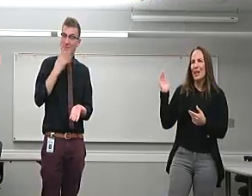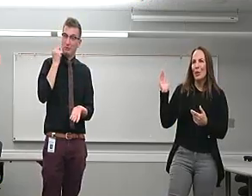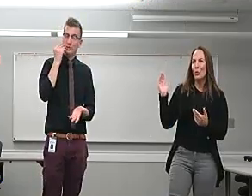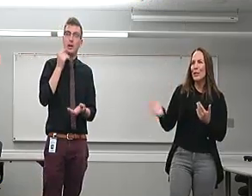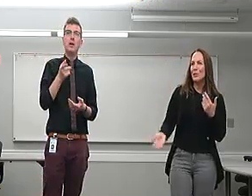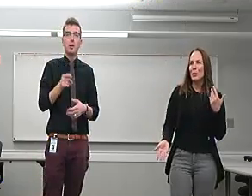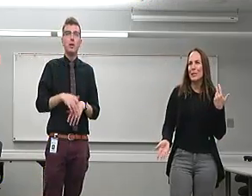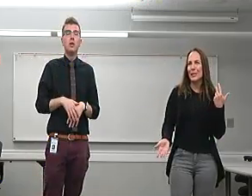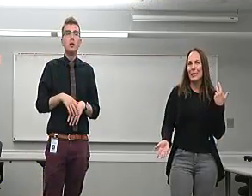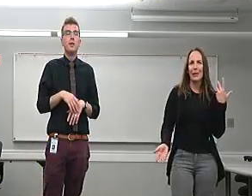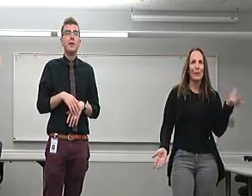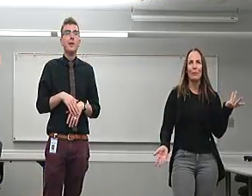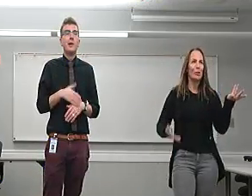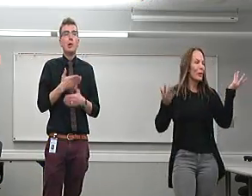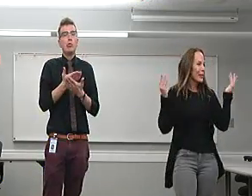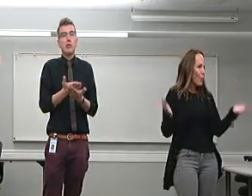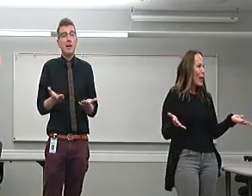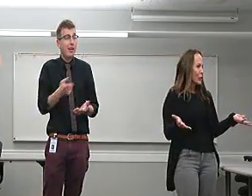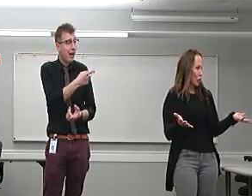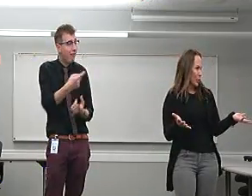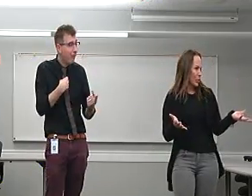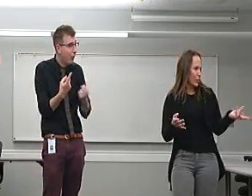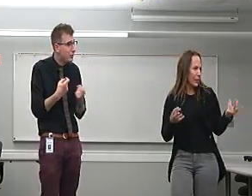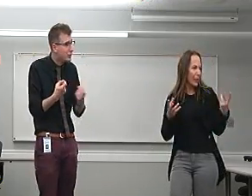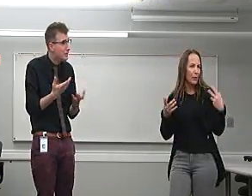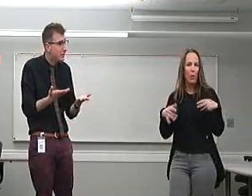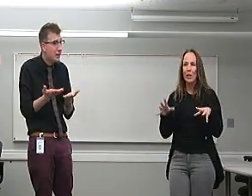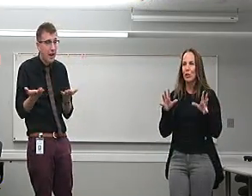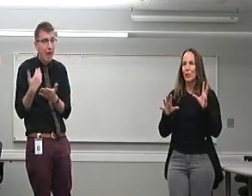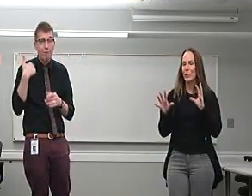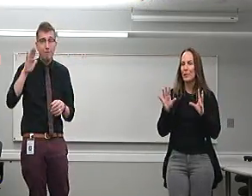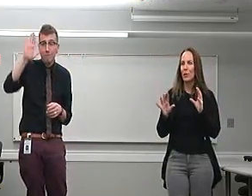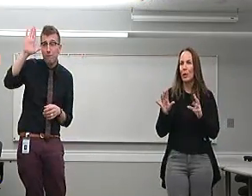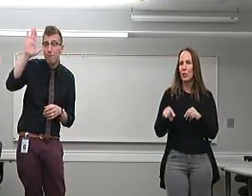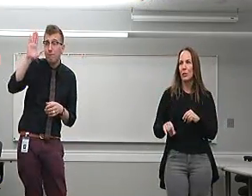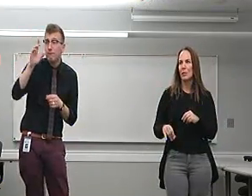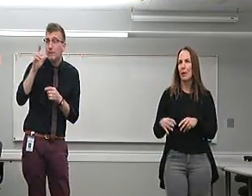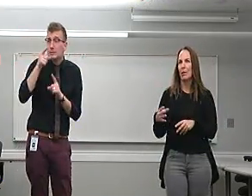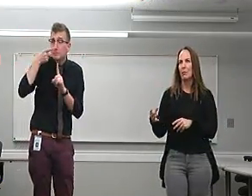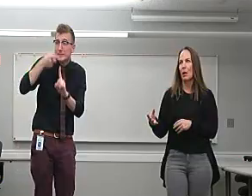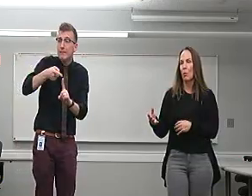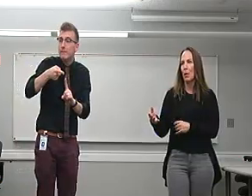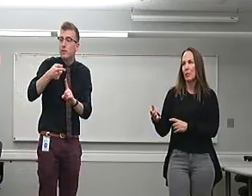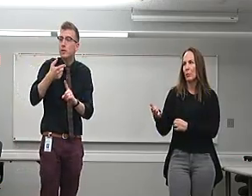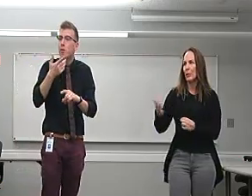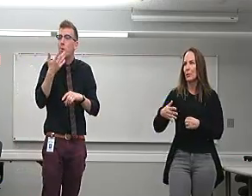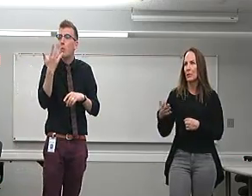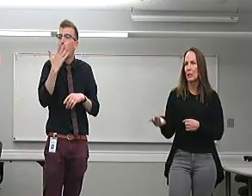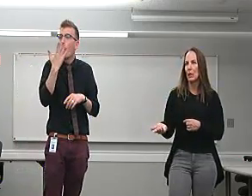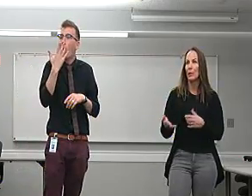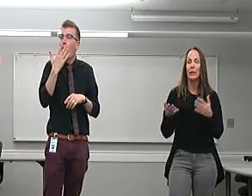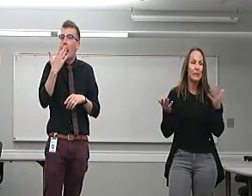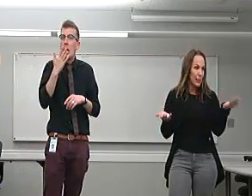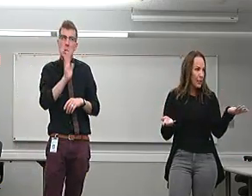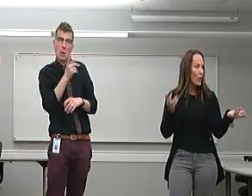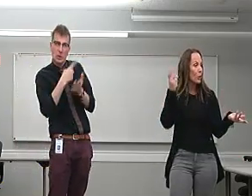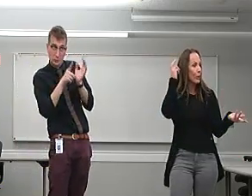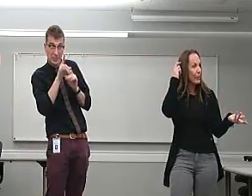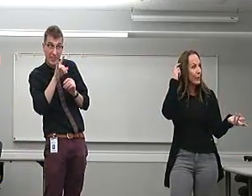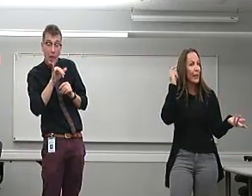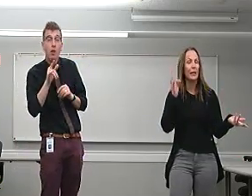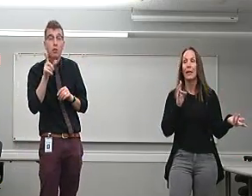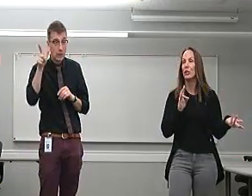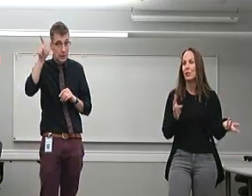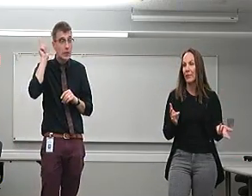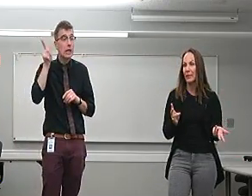Resources. Do you guys have questions? Do you have specific questions about what we did or didn't? Leah did get a cochlear implant at age